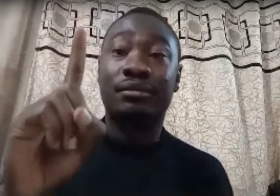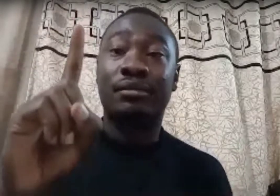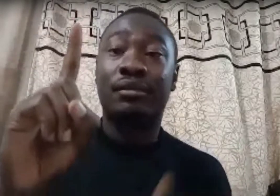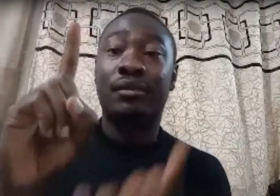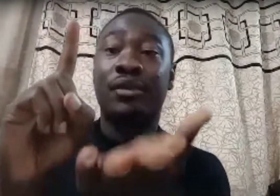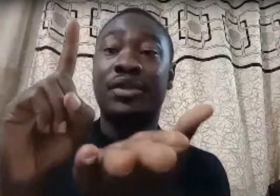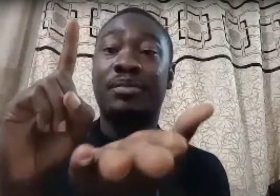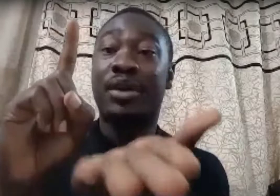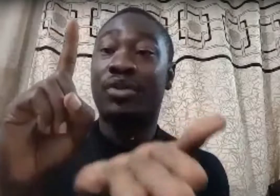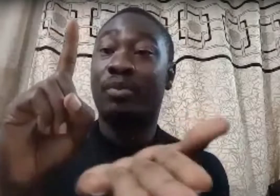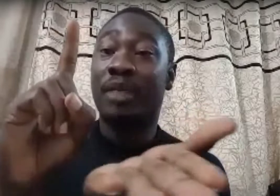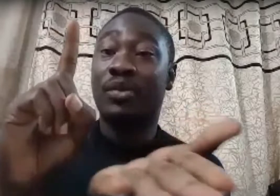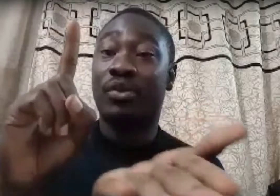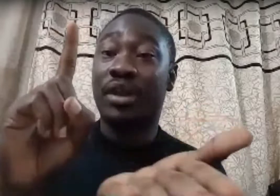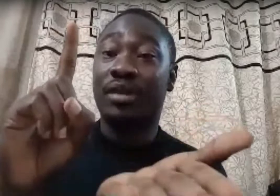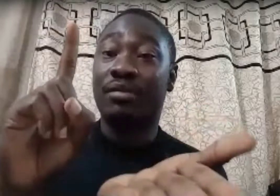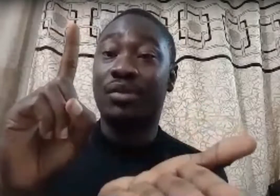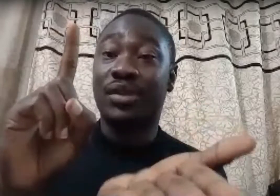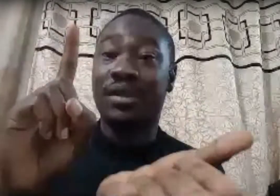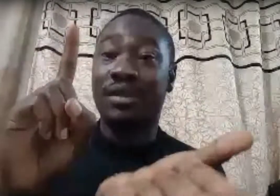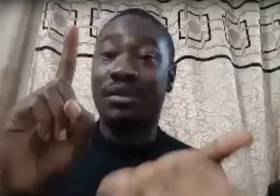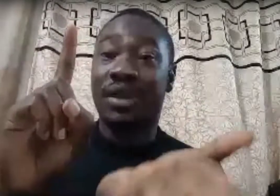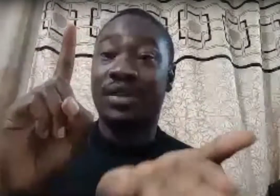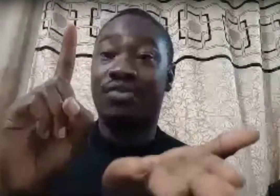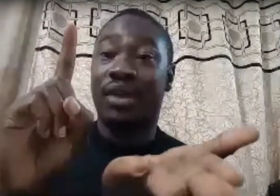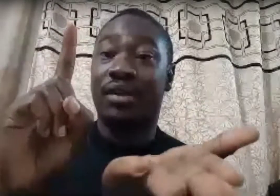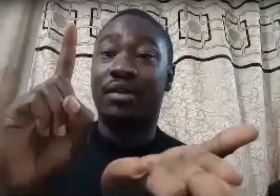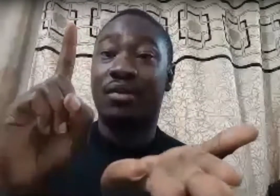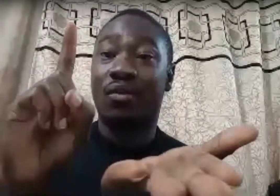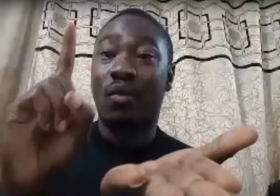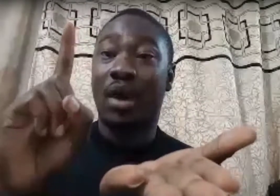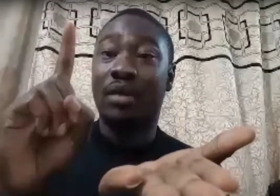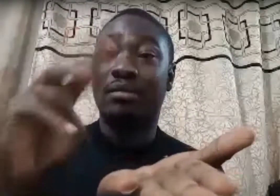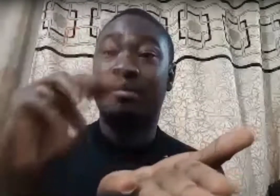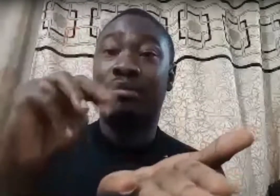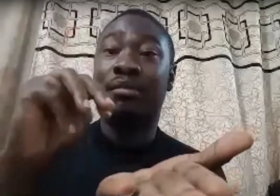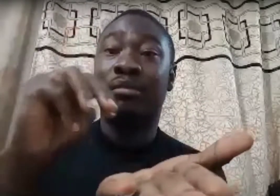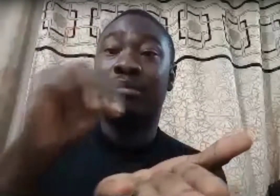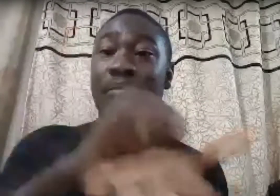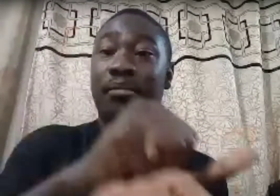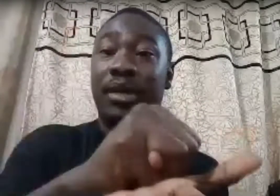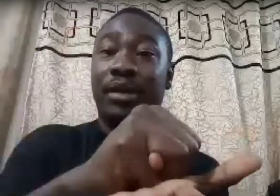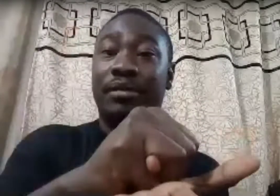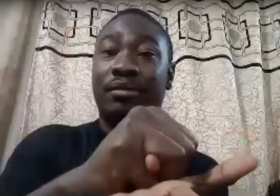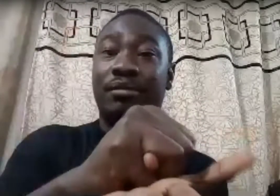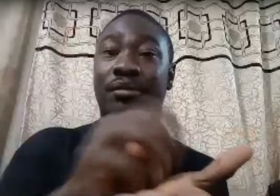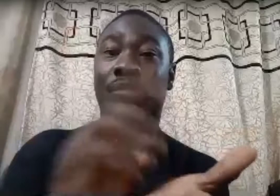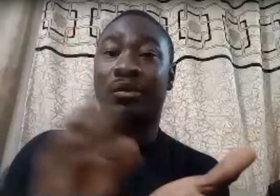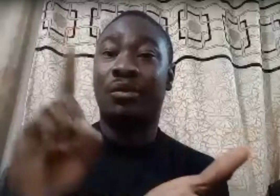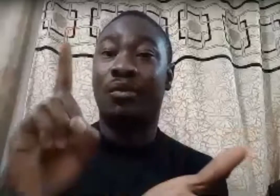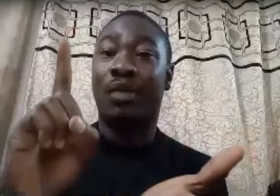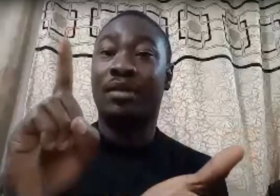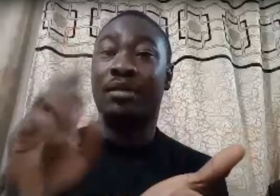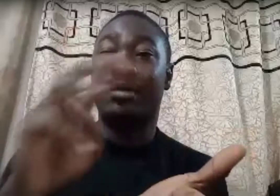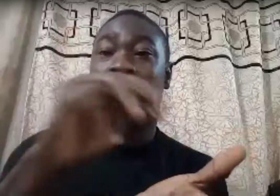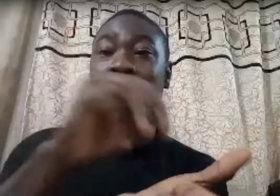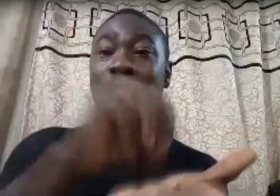it ready. 1 million. 1 million. Are we together?